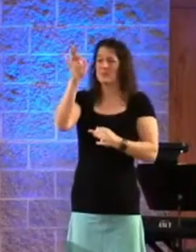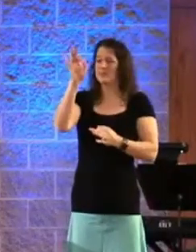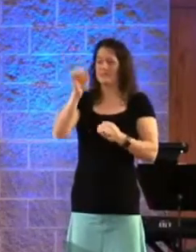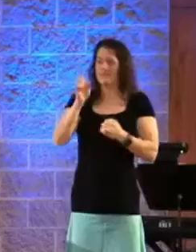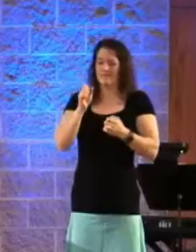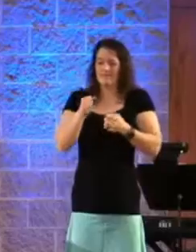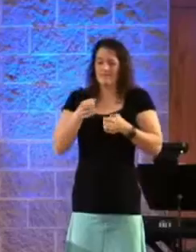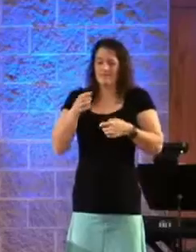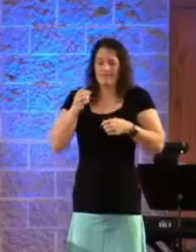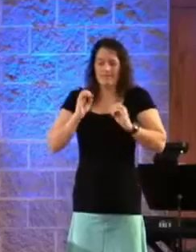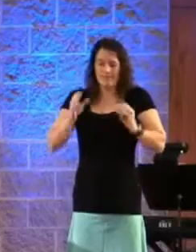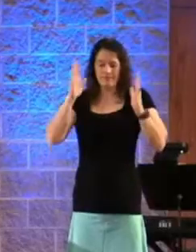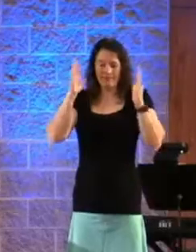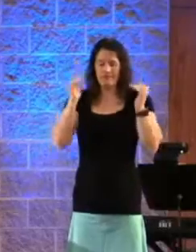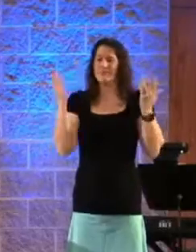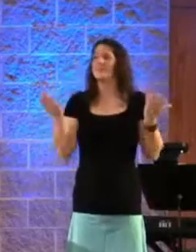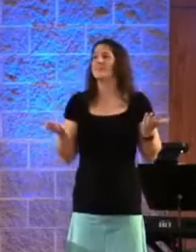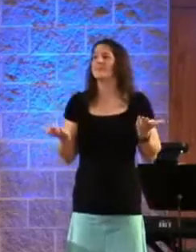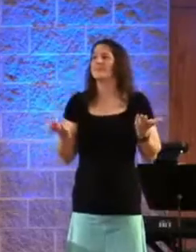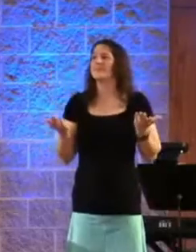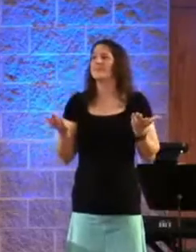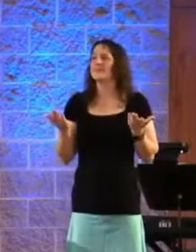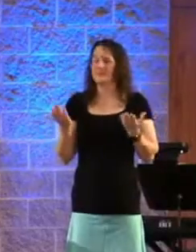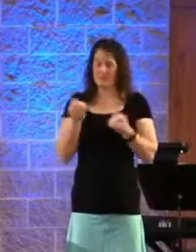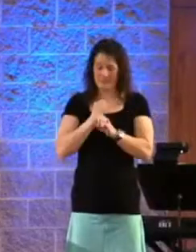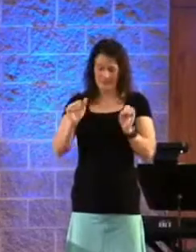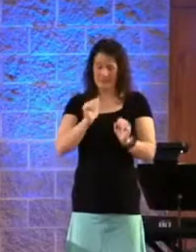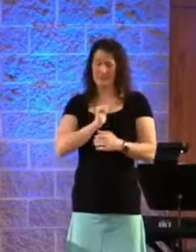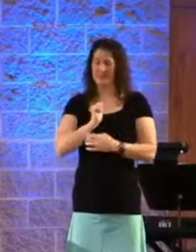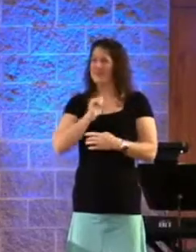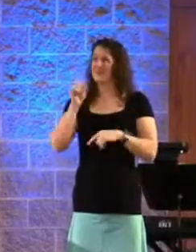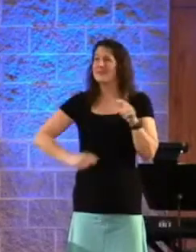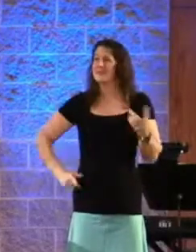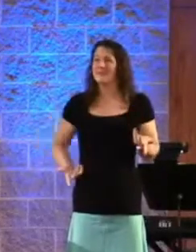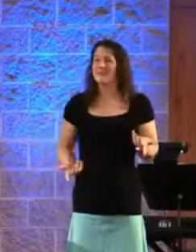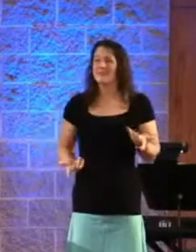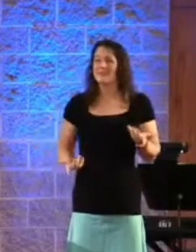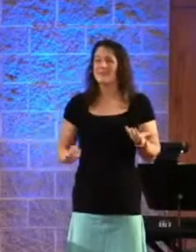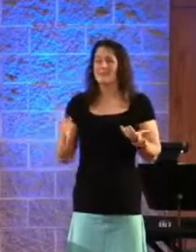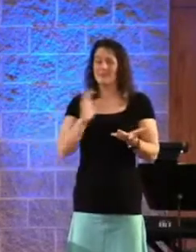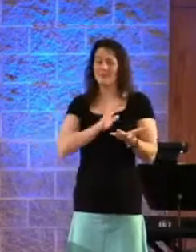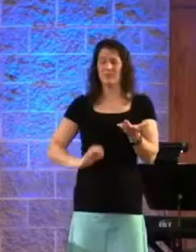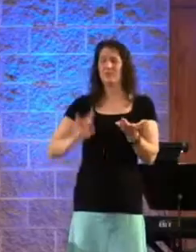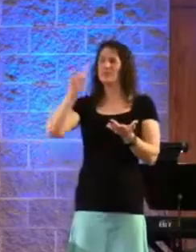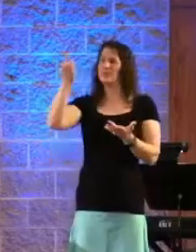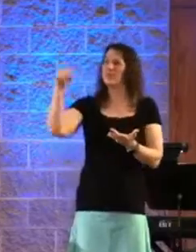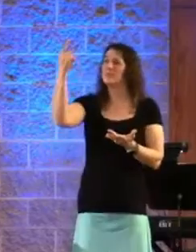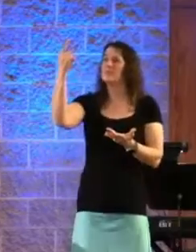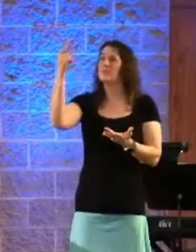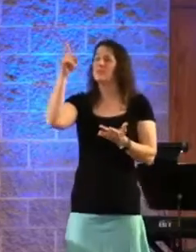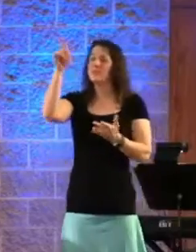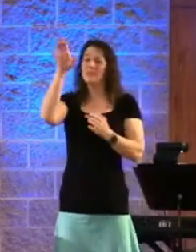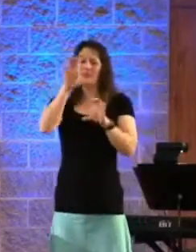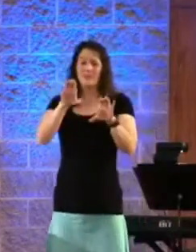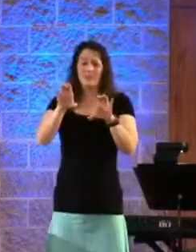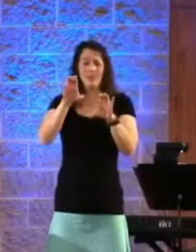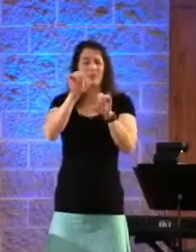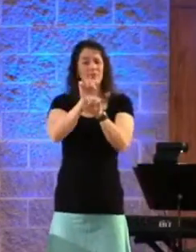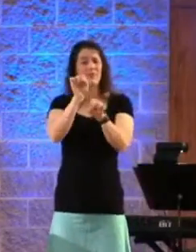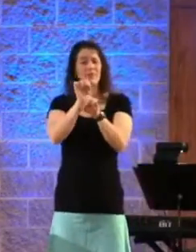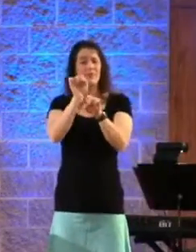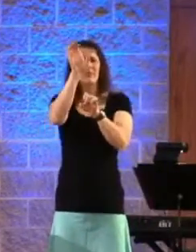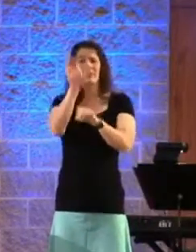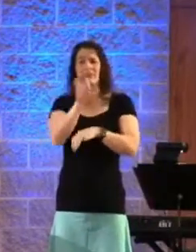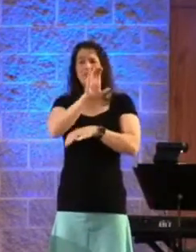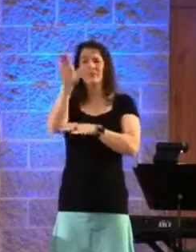Christ alone, Jesus, you did the work on the cross. It is finished. It is done. There's nothing we can add